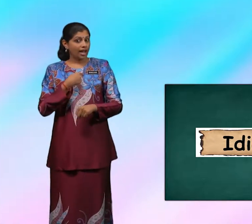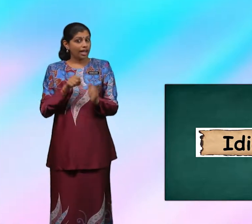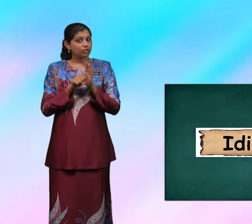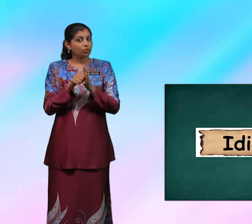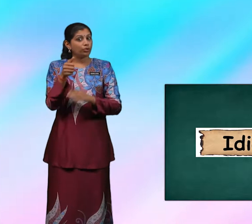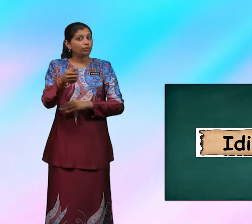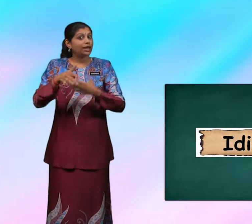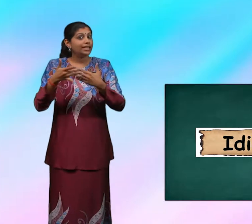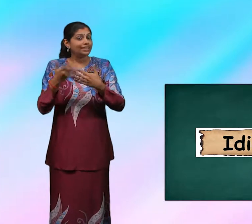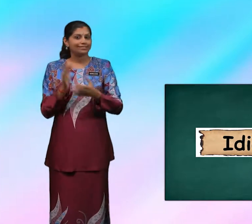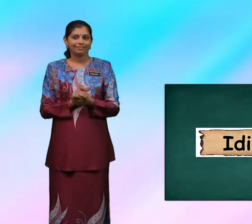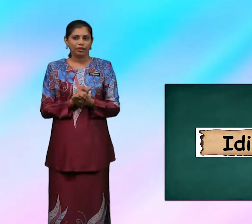I showed you earlier. No.